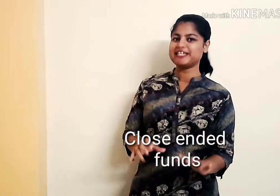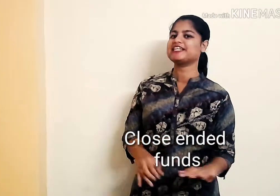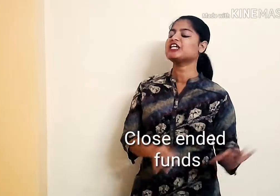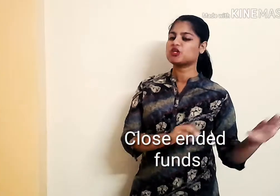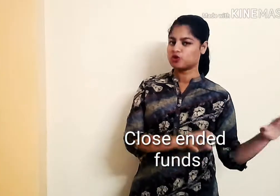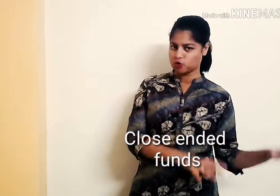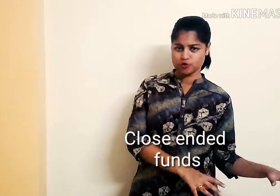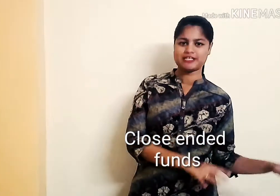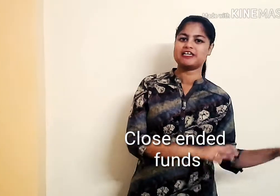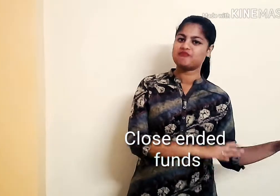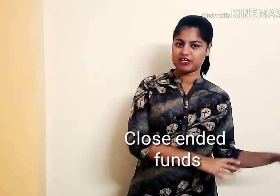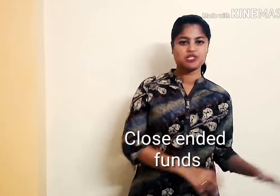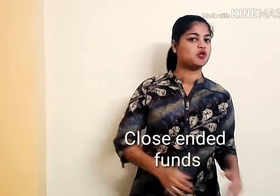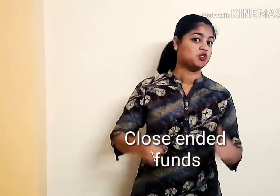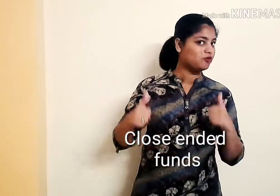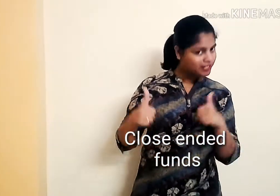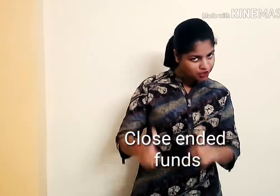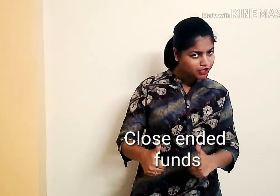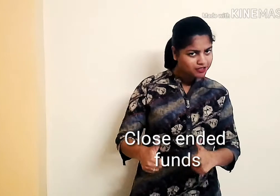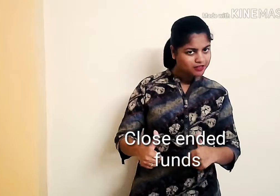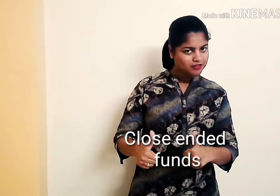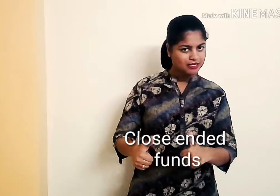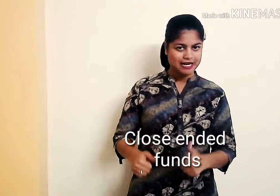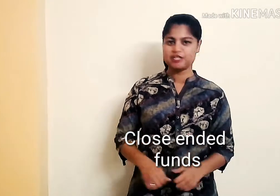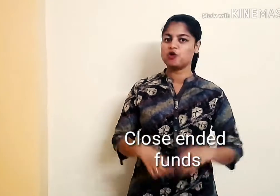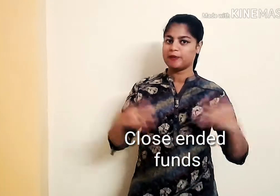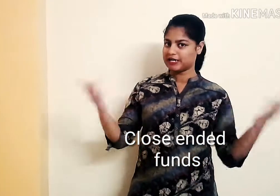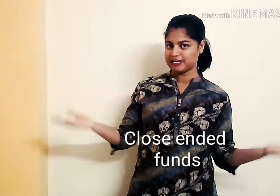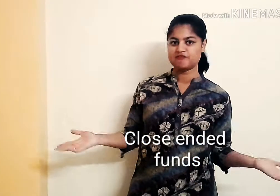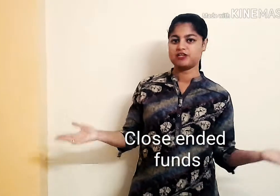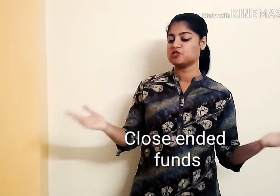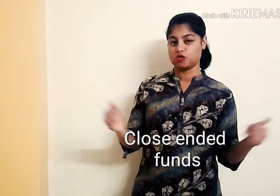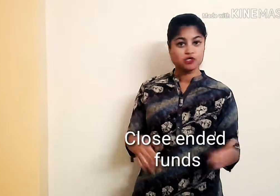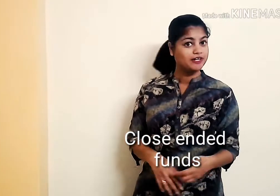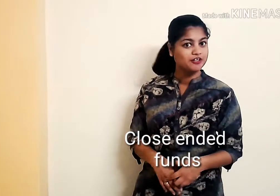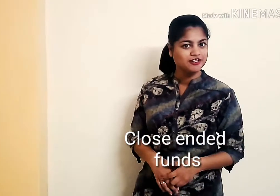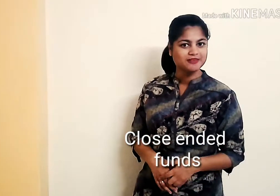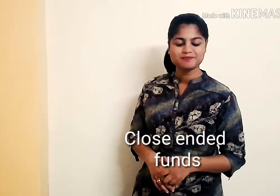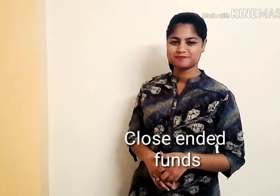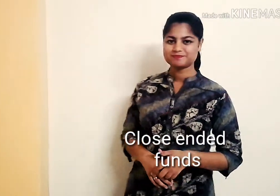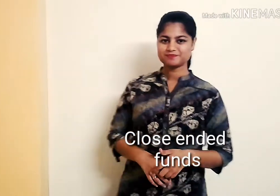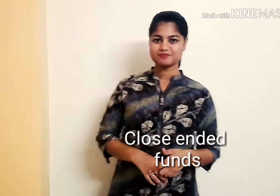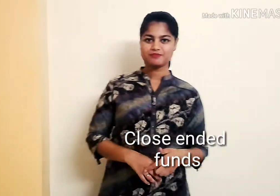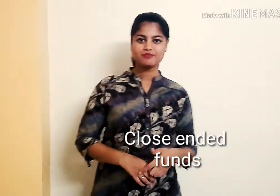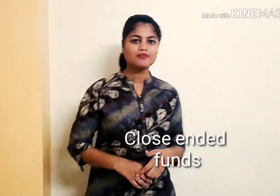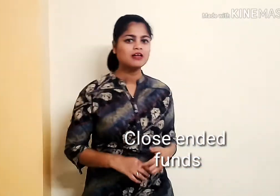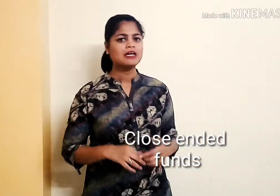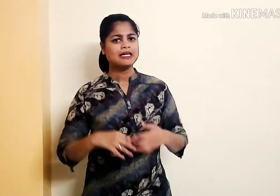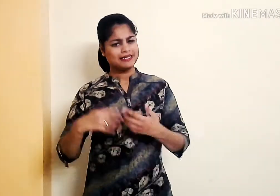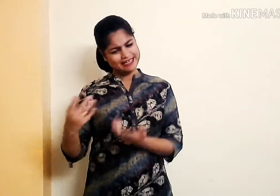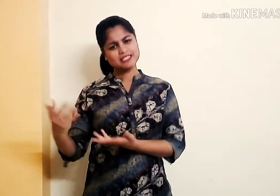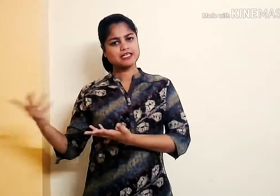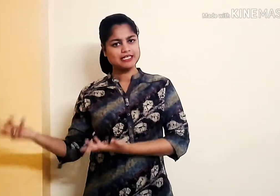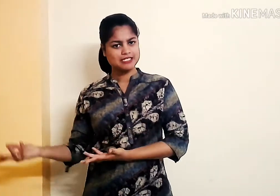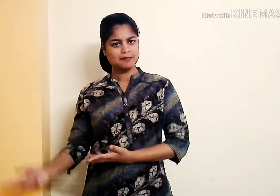liquidity in closed-ended fund is also very good, and in open-ended fund is also very good. Next concept